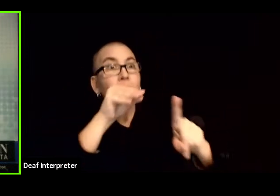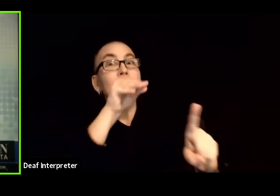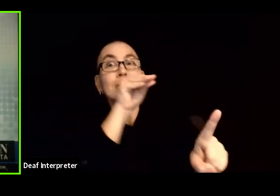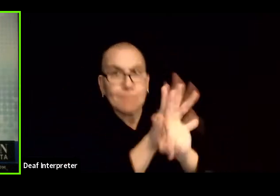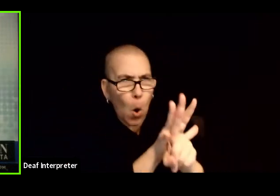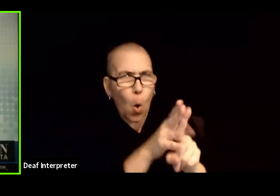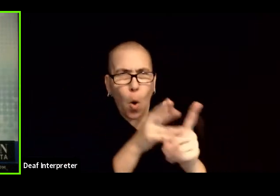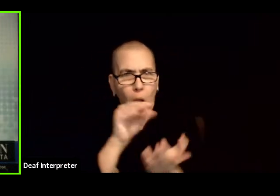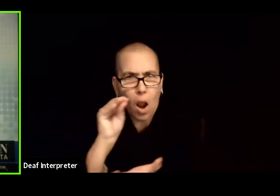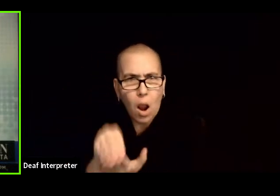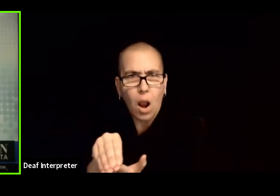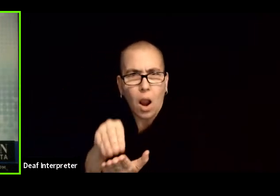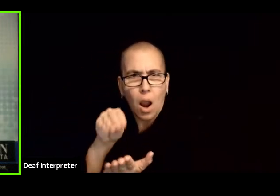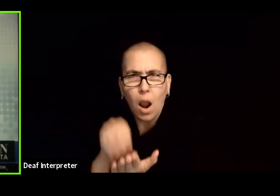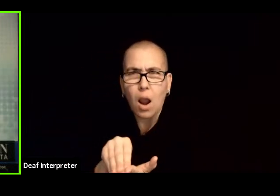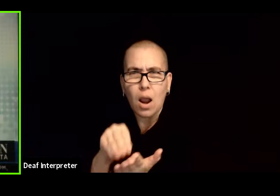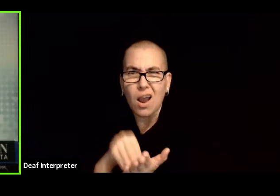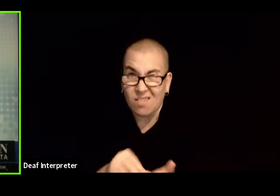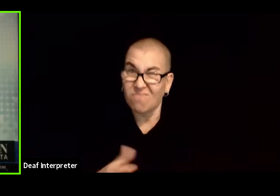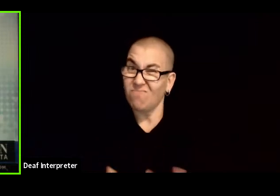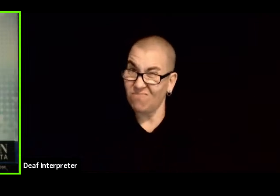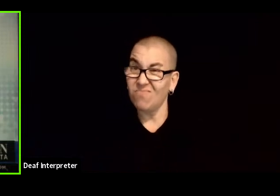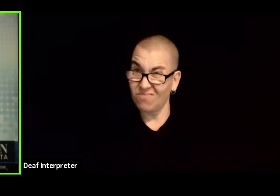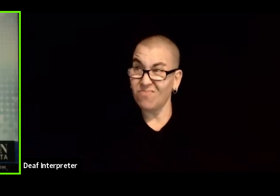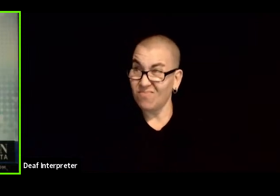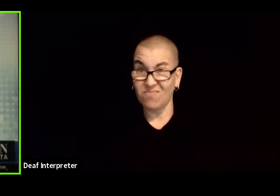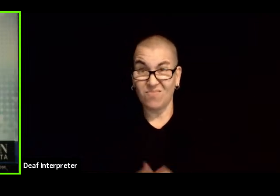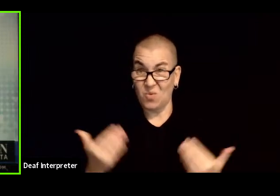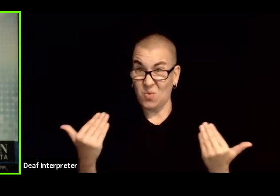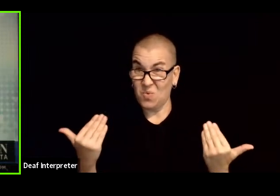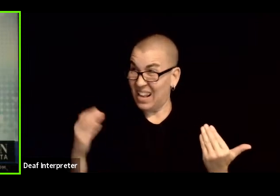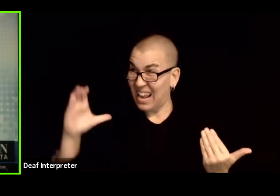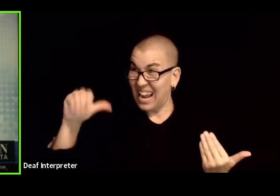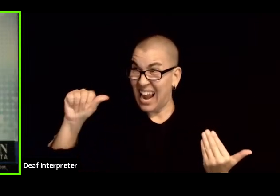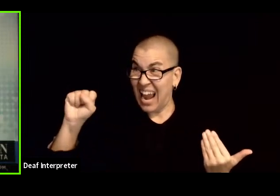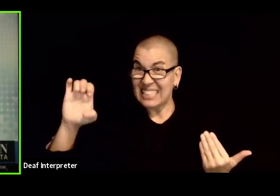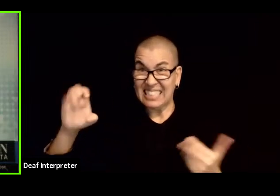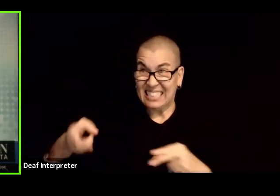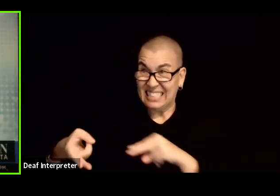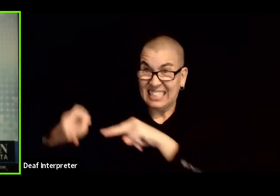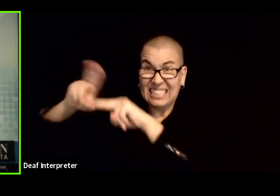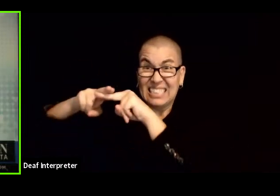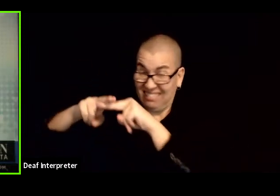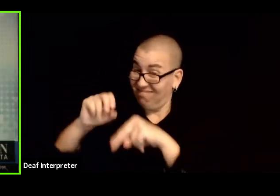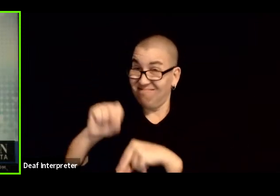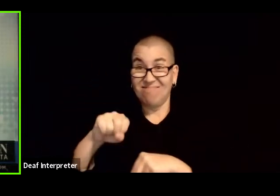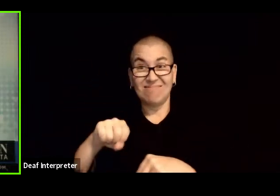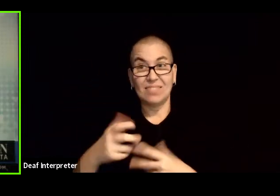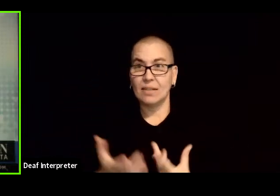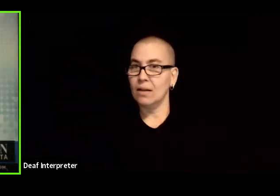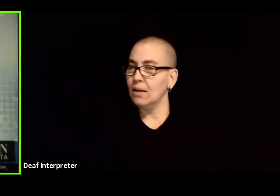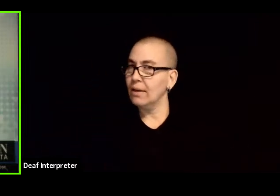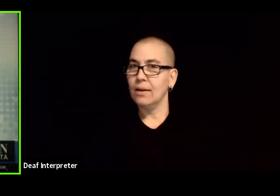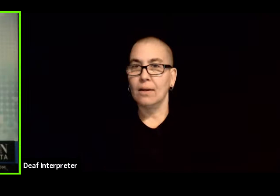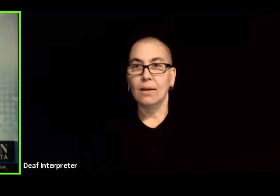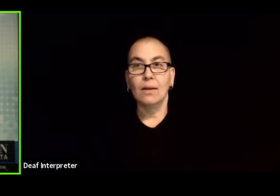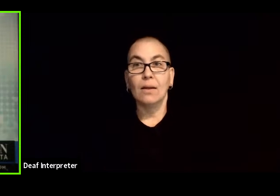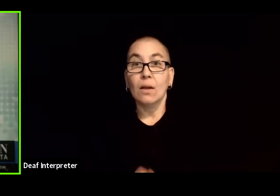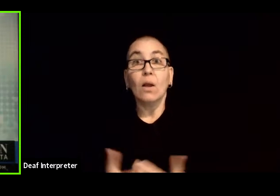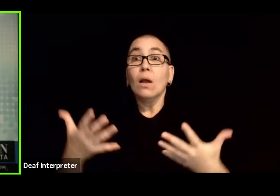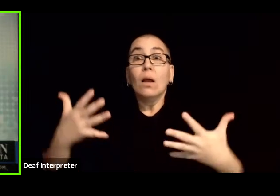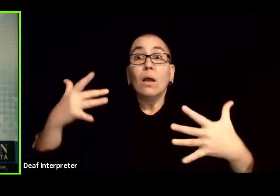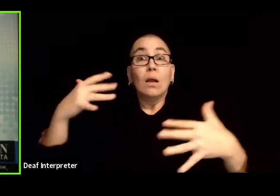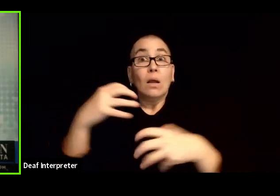with the current cases. But that was just a summary of what we've seen over